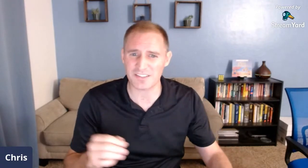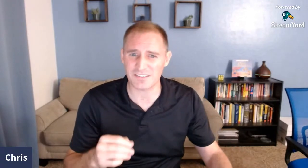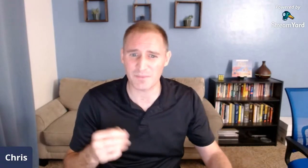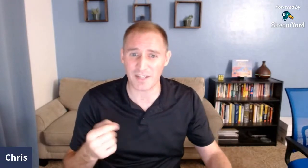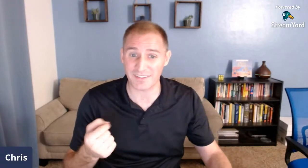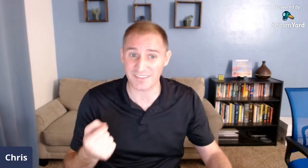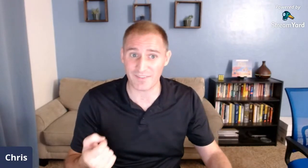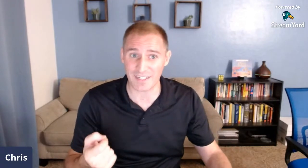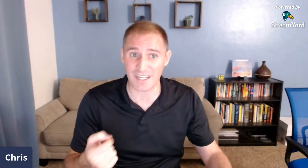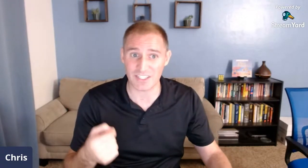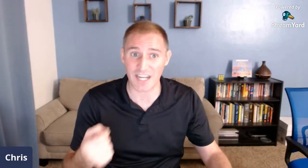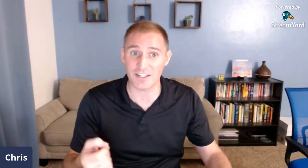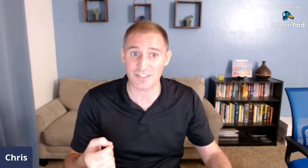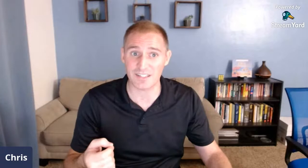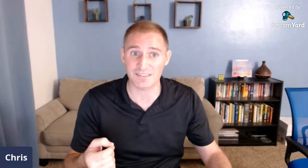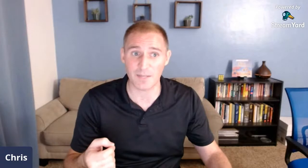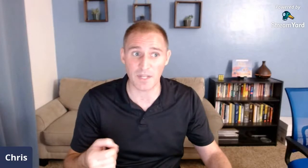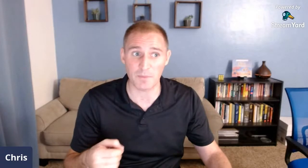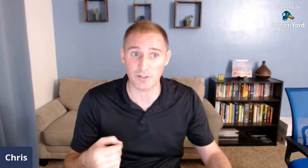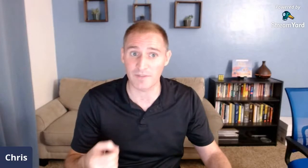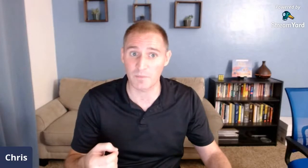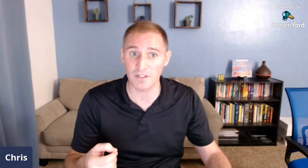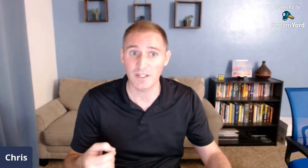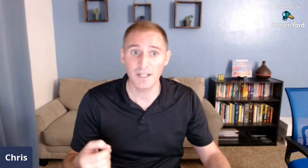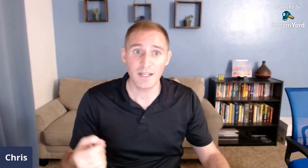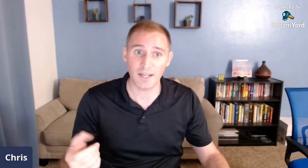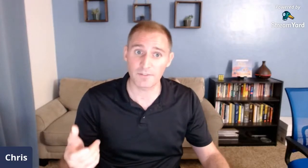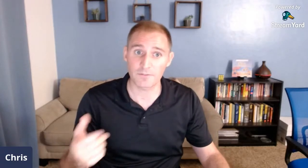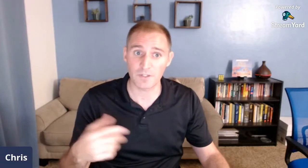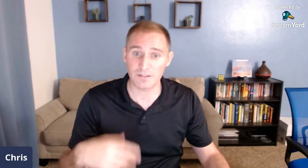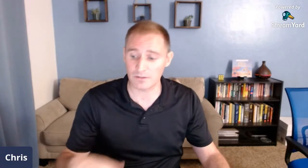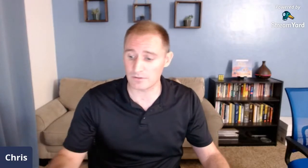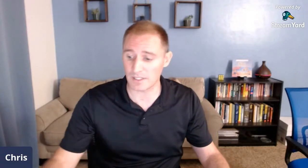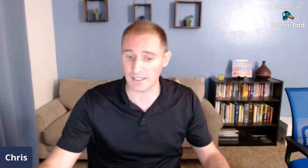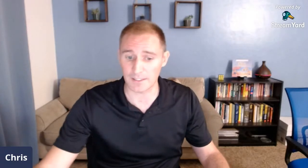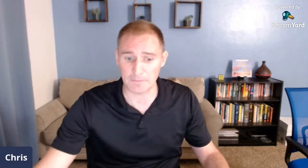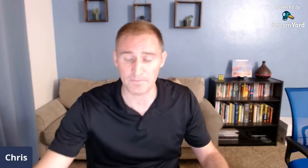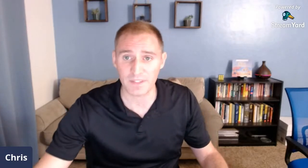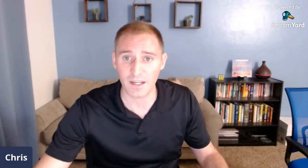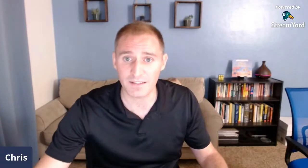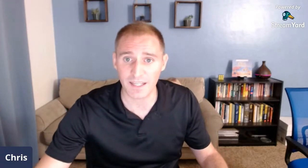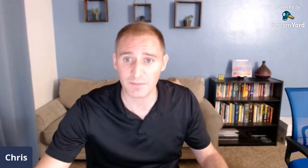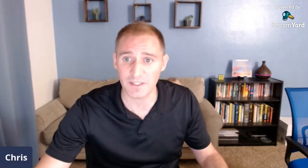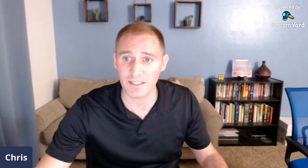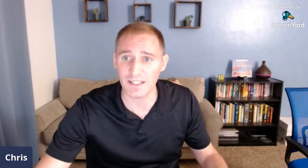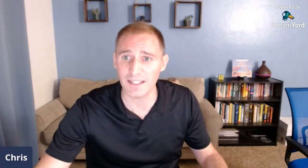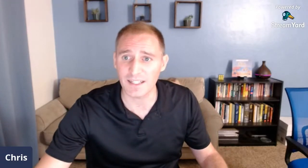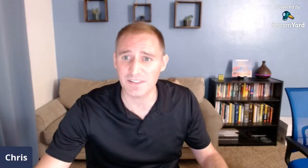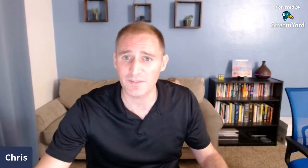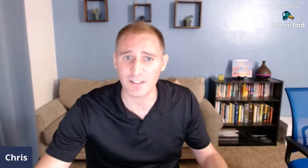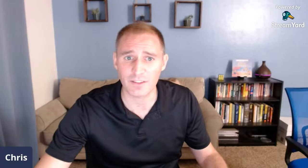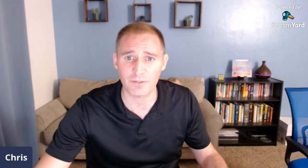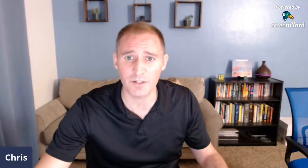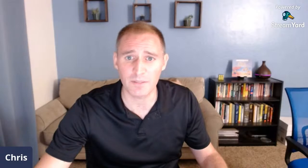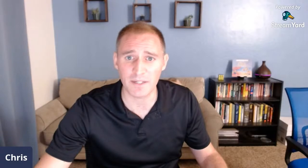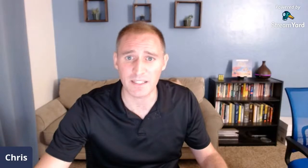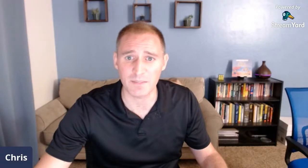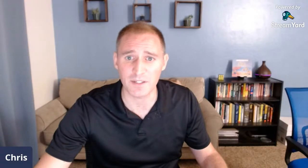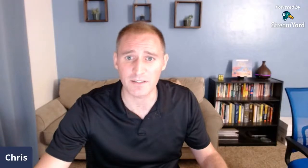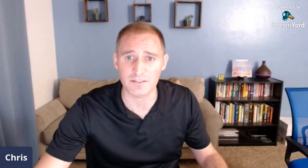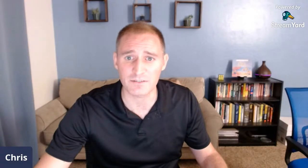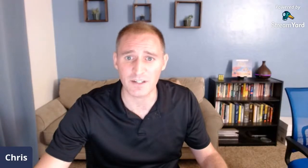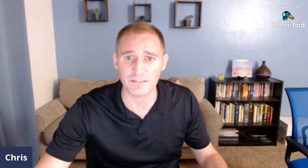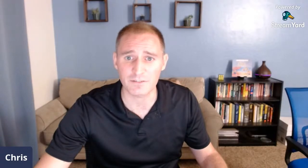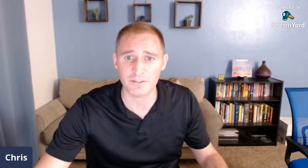any questions about the 7-day challenge that's coming up in November, feel free to contact me. Let me see if I can throw up